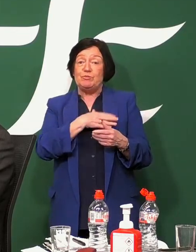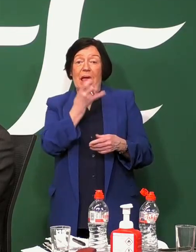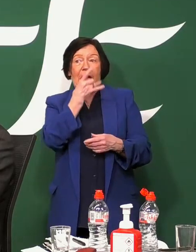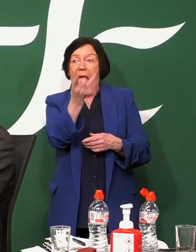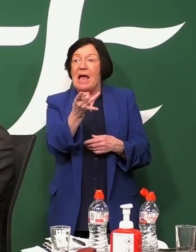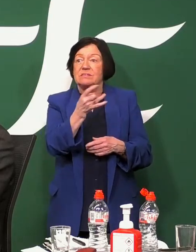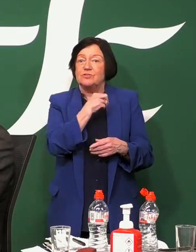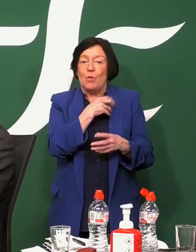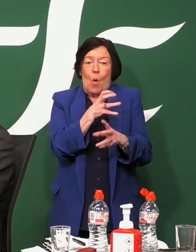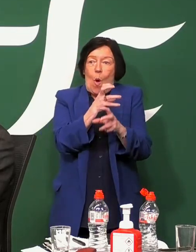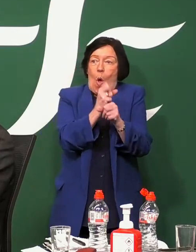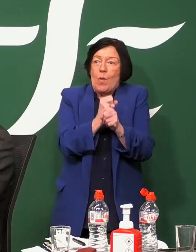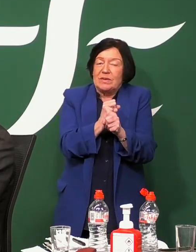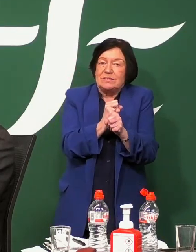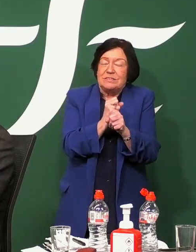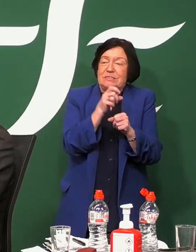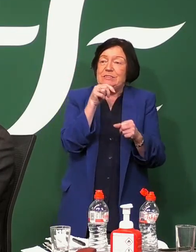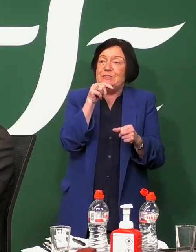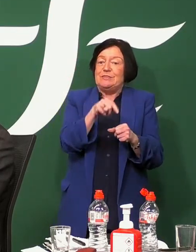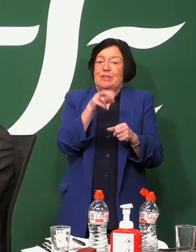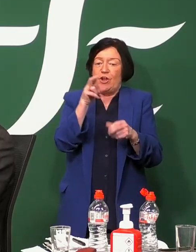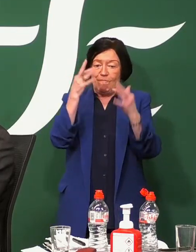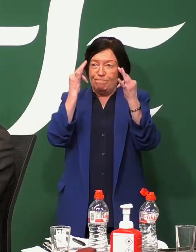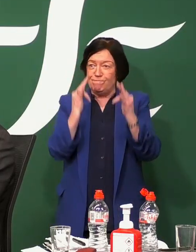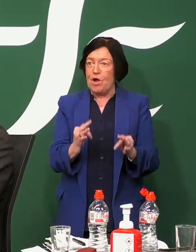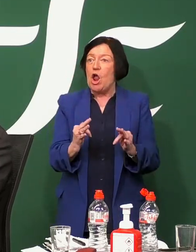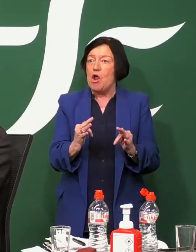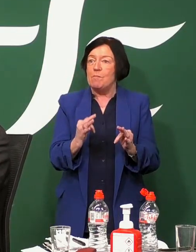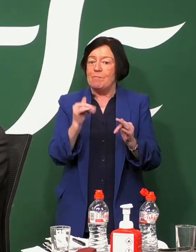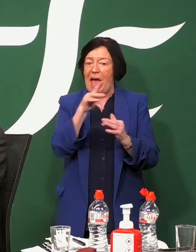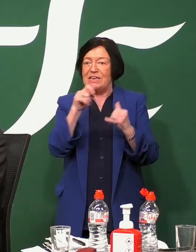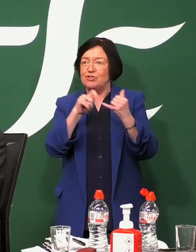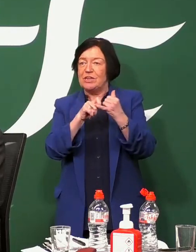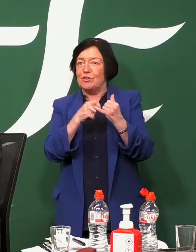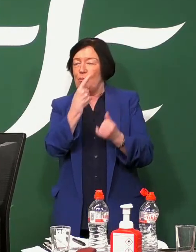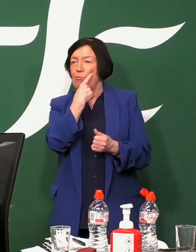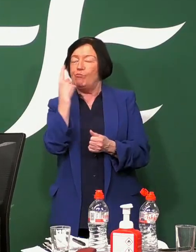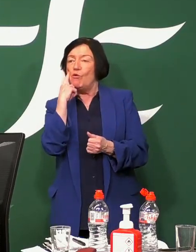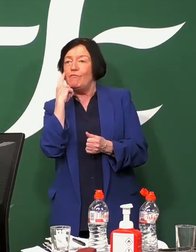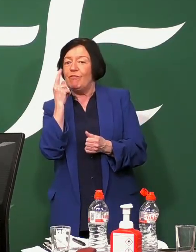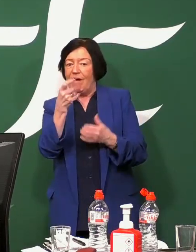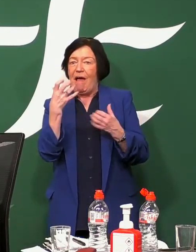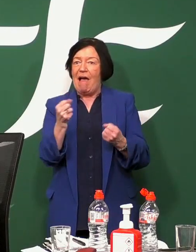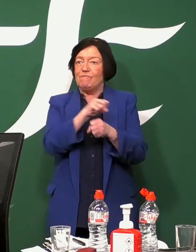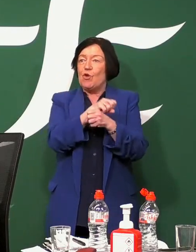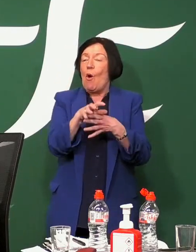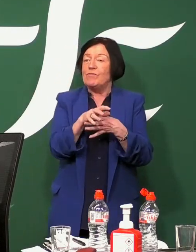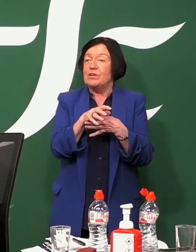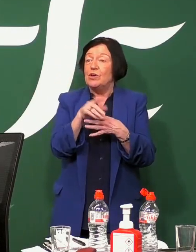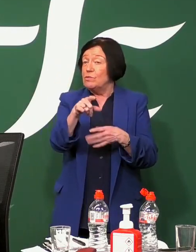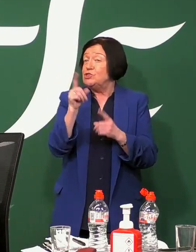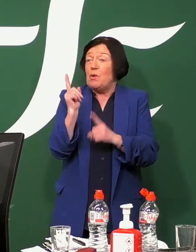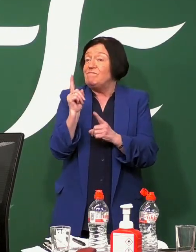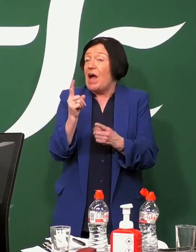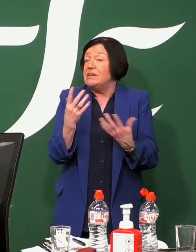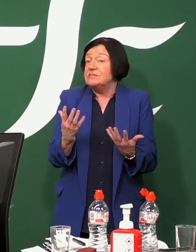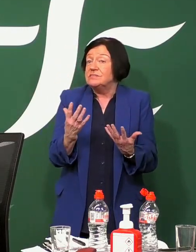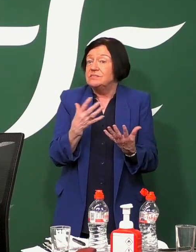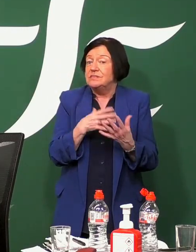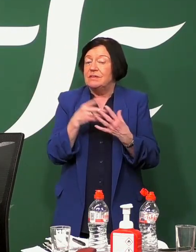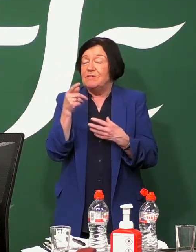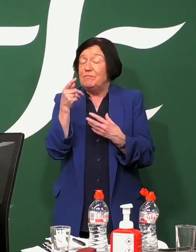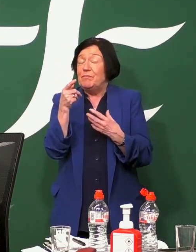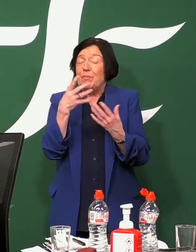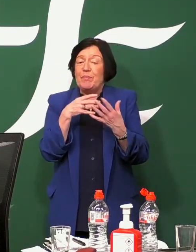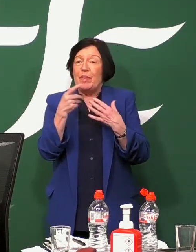asked to hold on to the cassette with the confirmed antigen test as proof of having COVID? Would you be advising them, I know it might be a bit gross, but